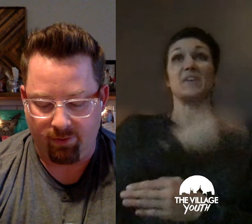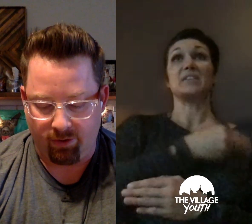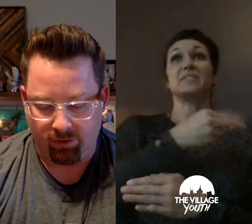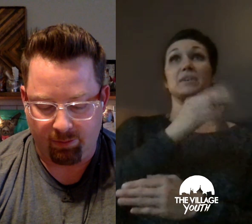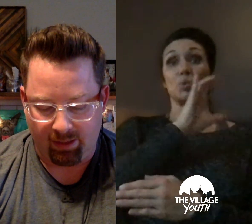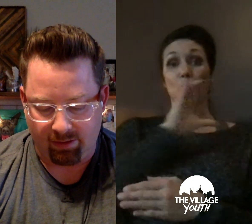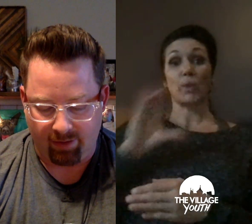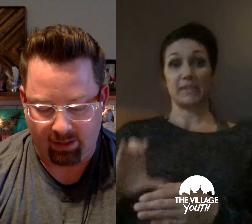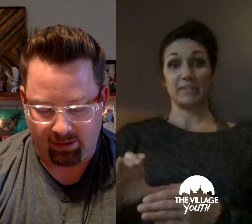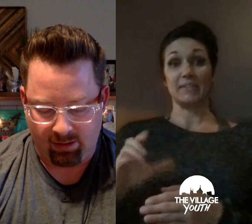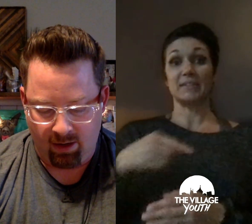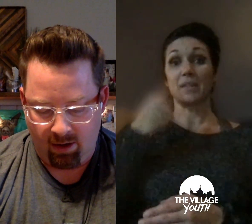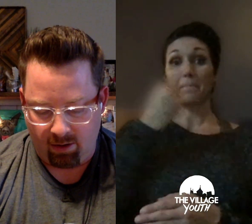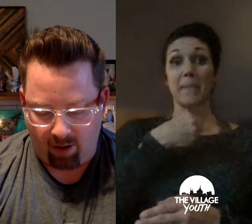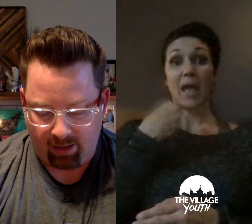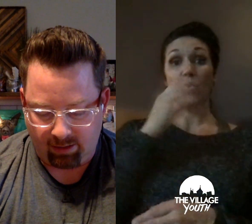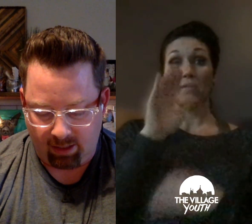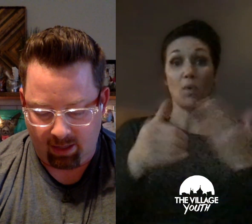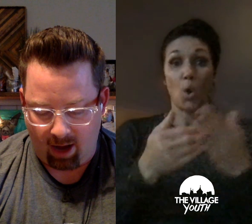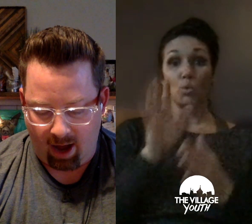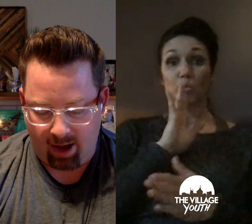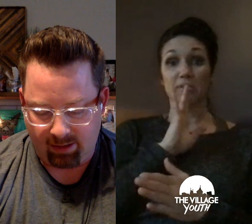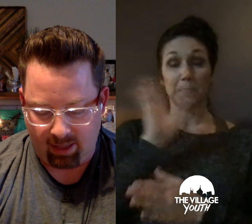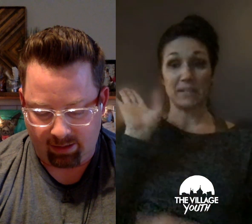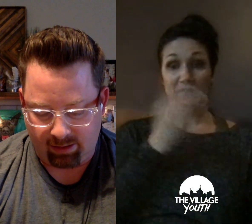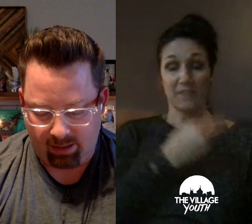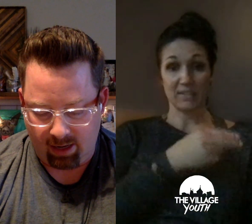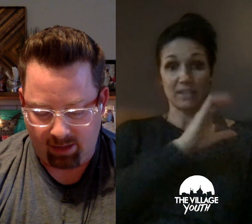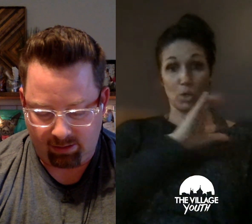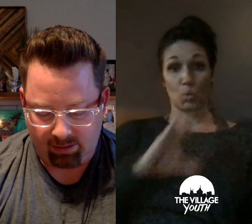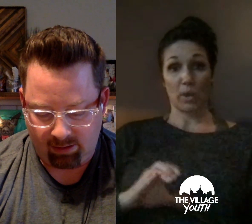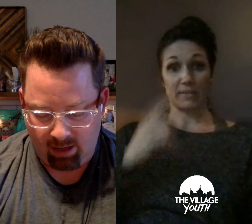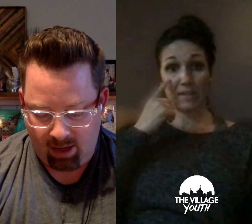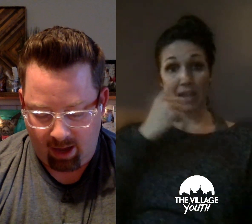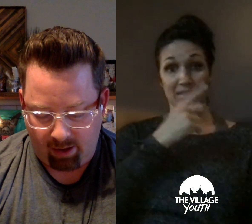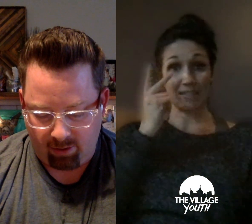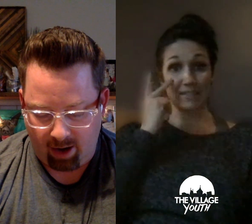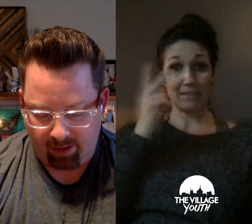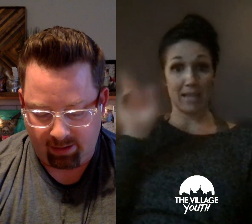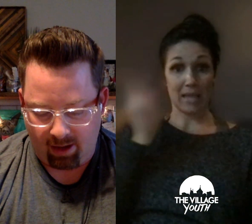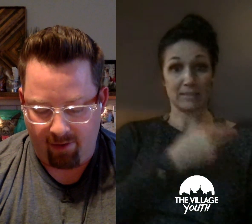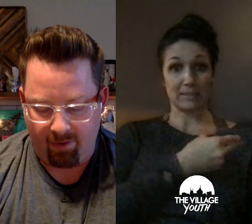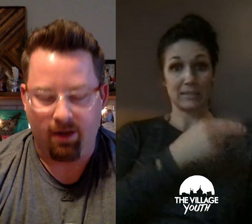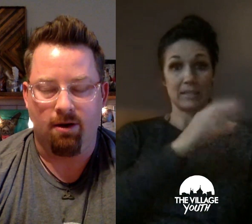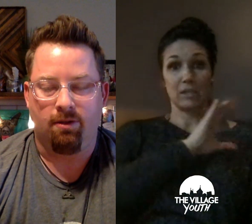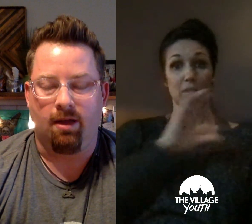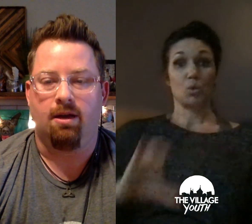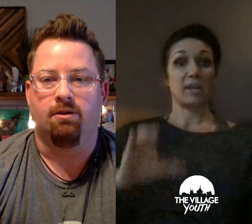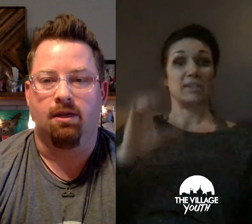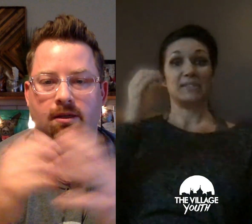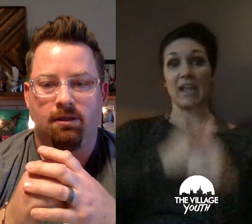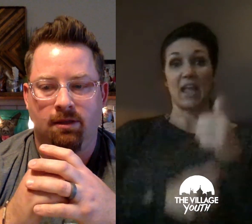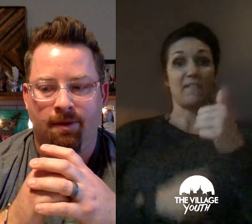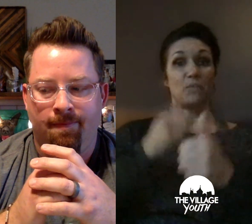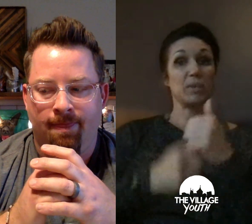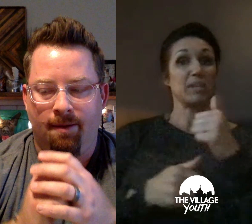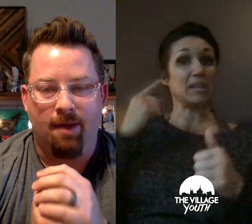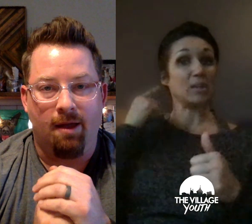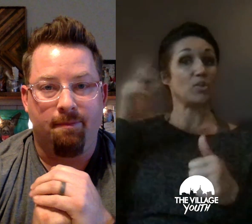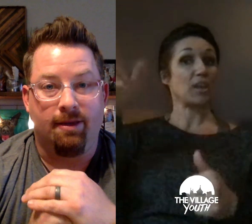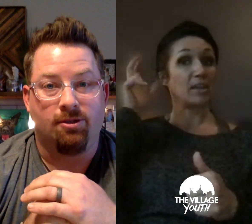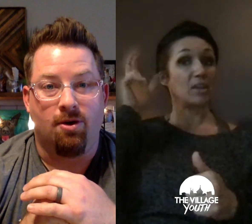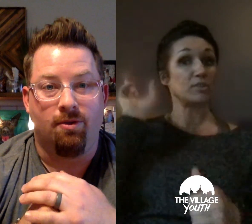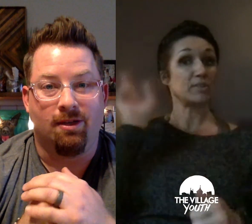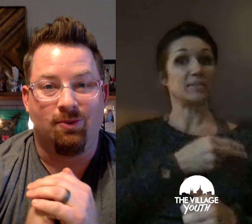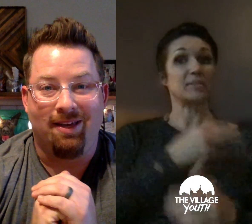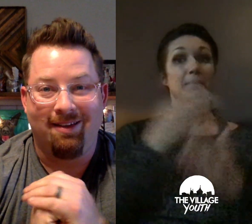of everyone who speaks of us. Christ in the eyes that see us, and Christ in every ear that hears us. May